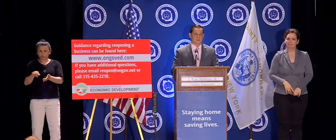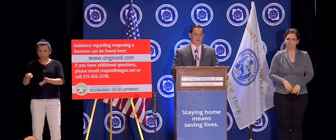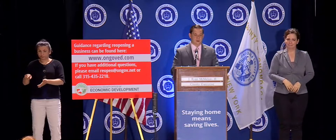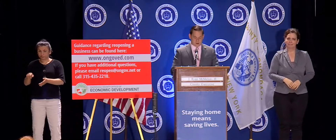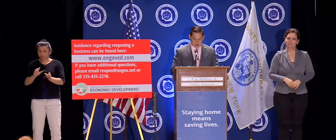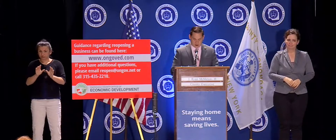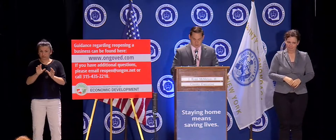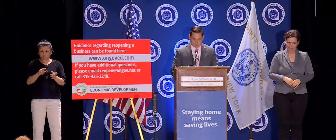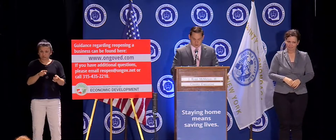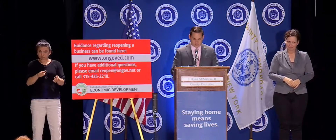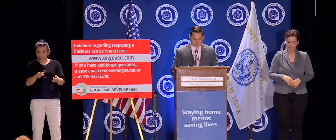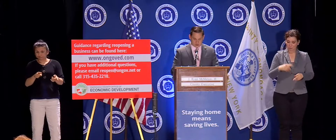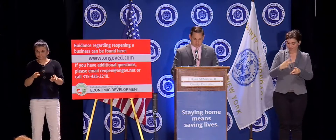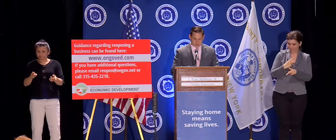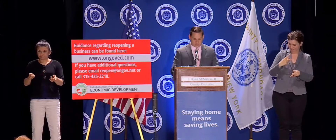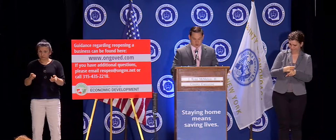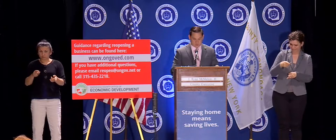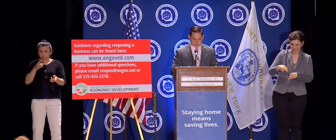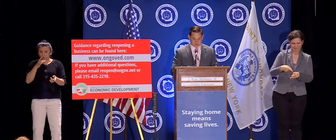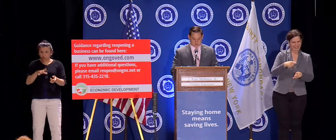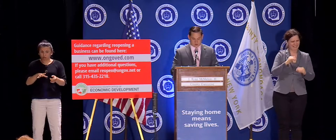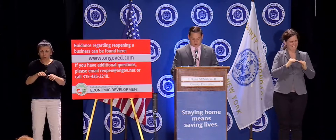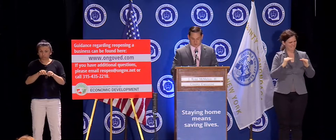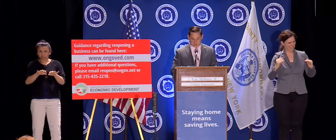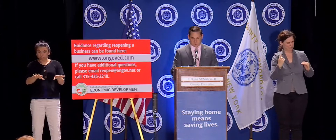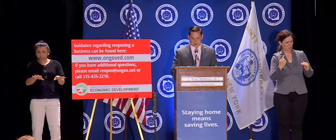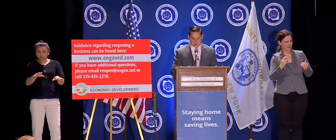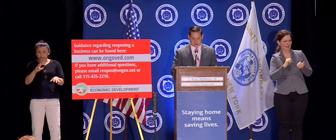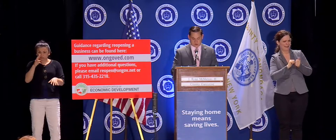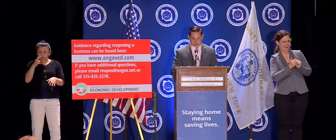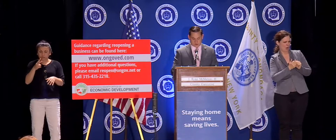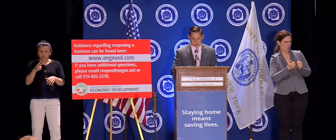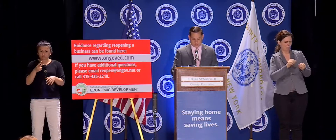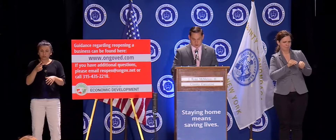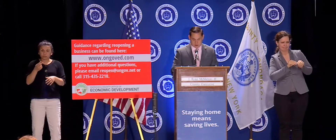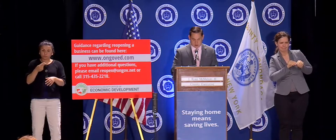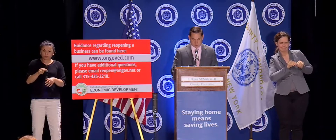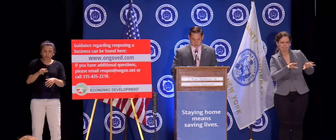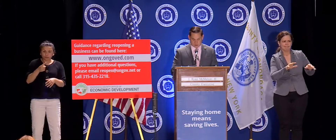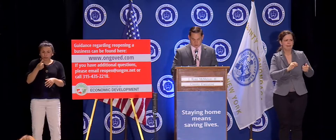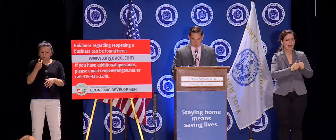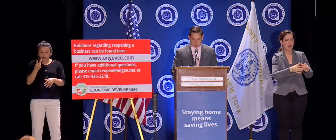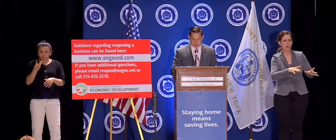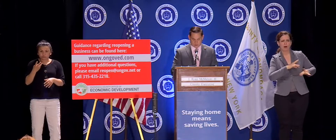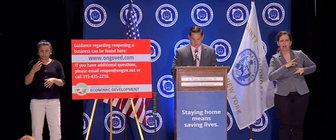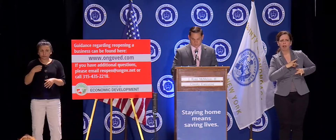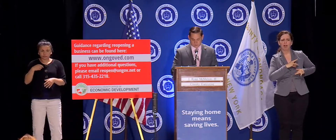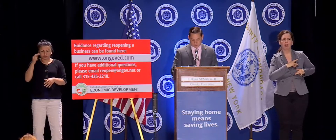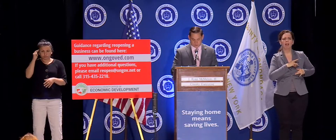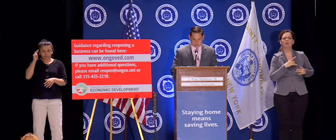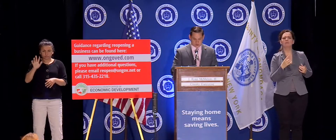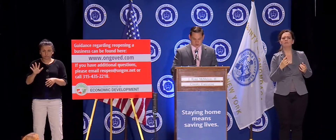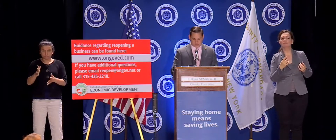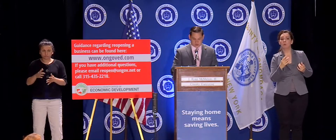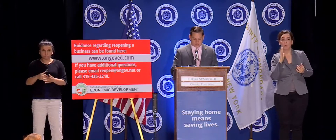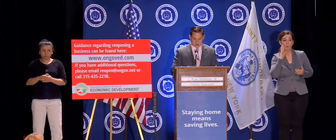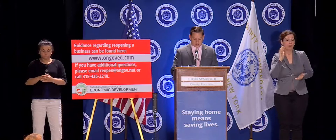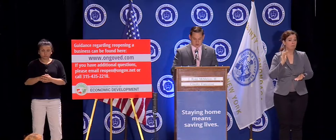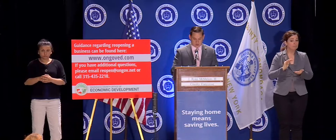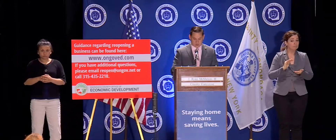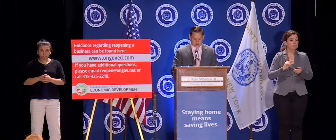enough yet. But needless to say, our health department's still comfortable with the caseloads, so we don't